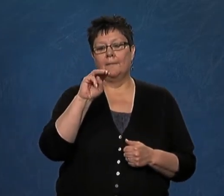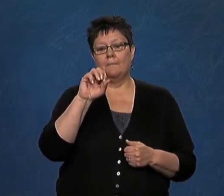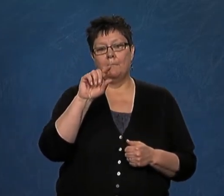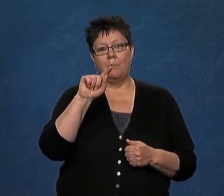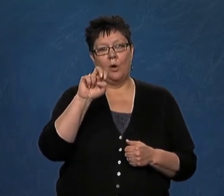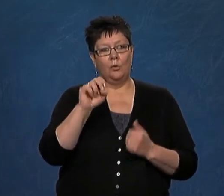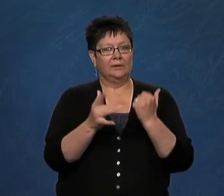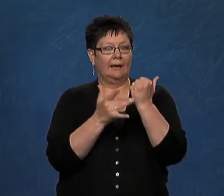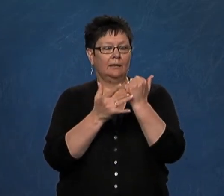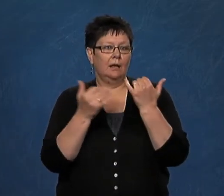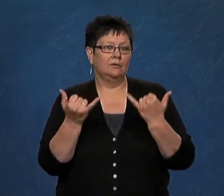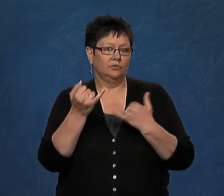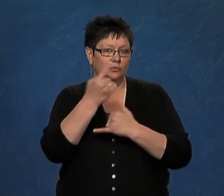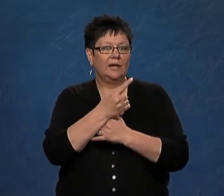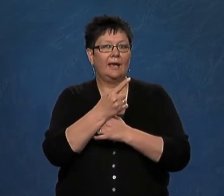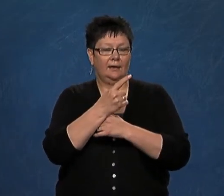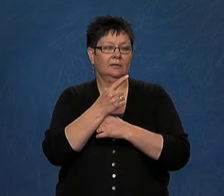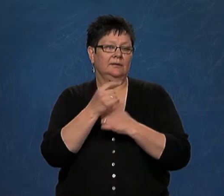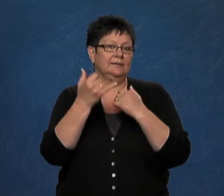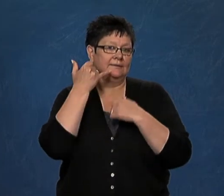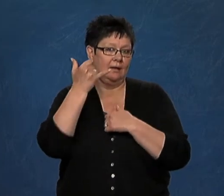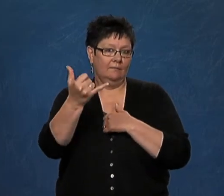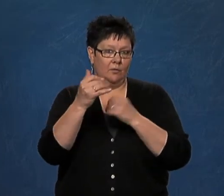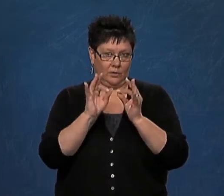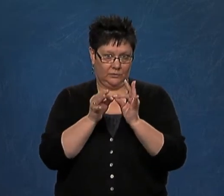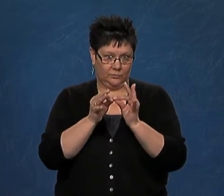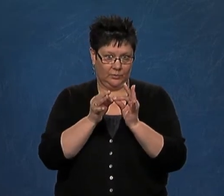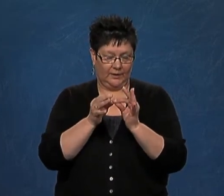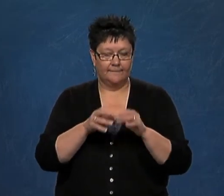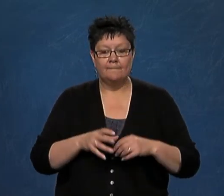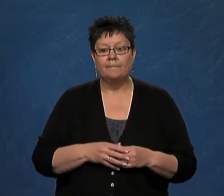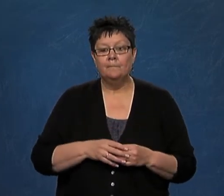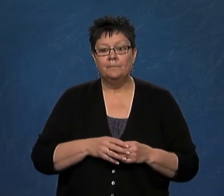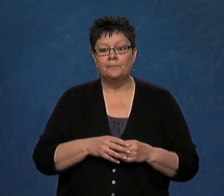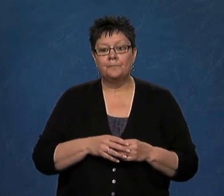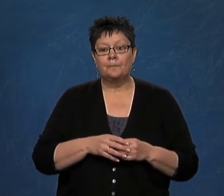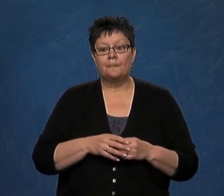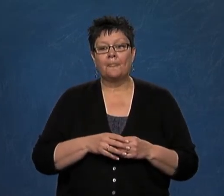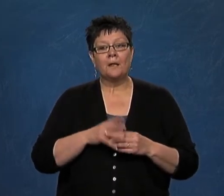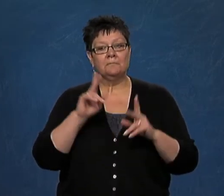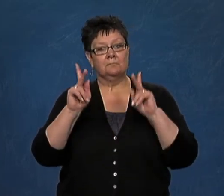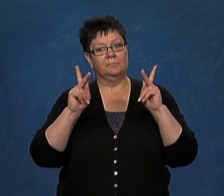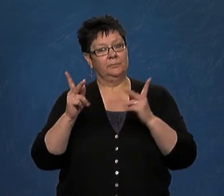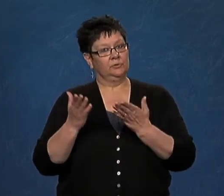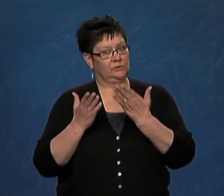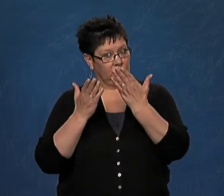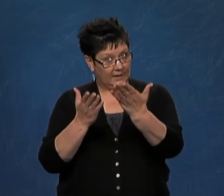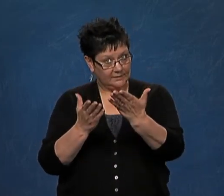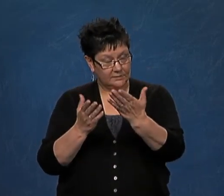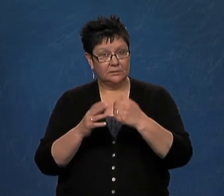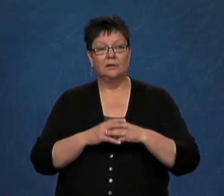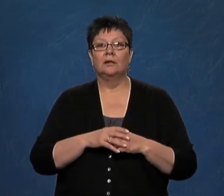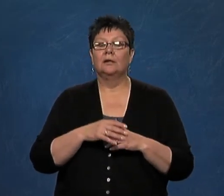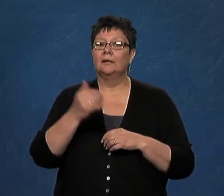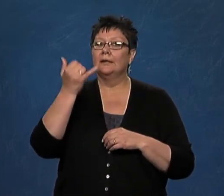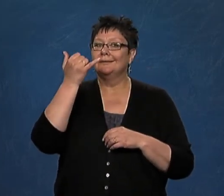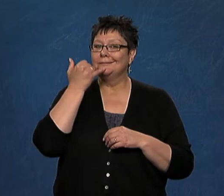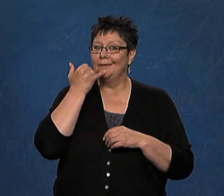typically it's done remotely, and with remote technology, we use telephone interpreters. People